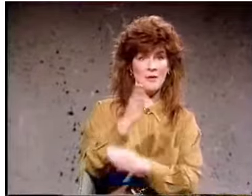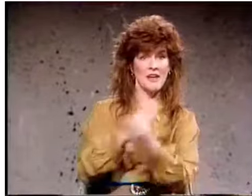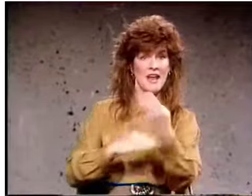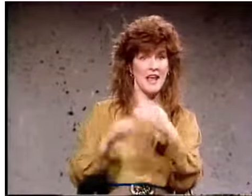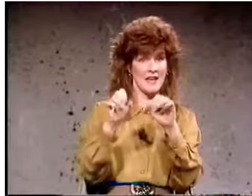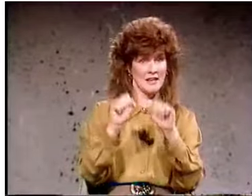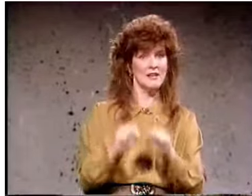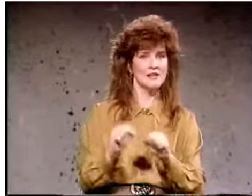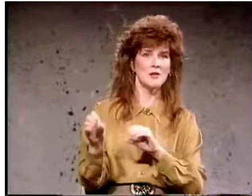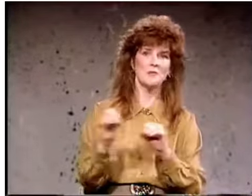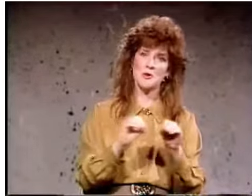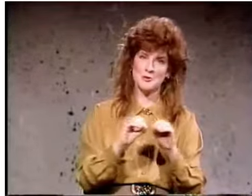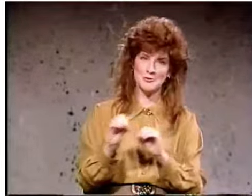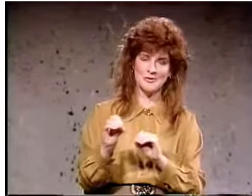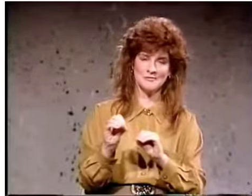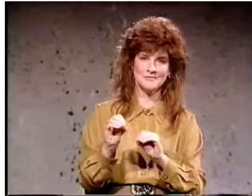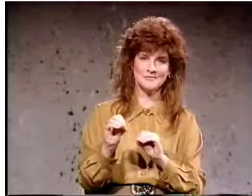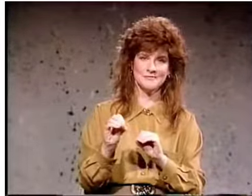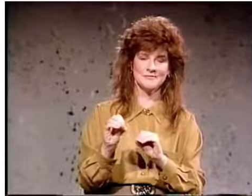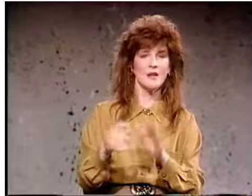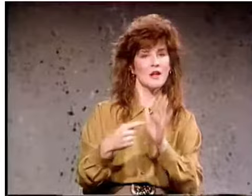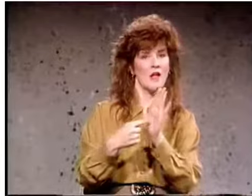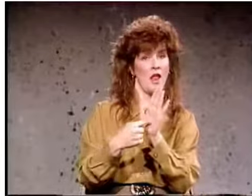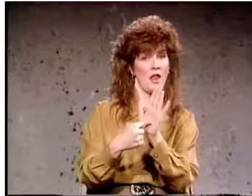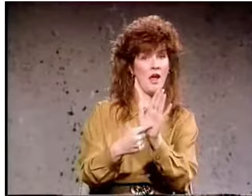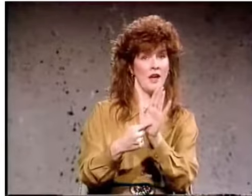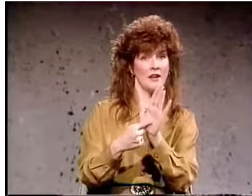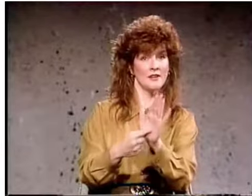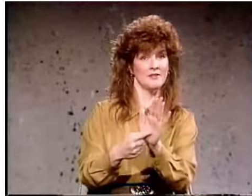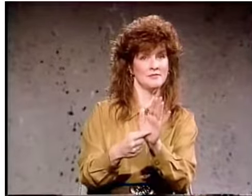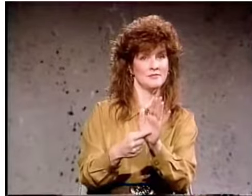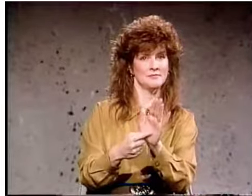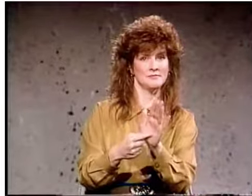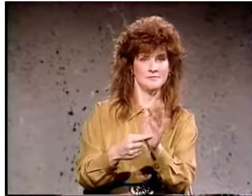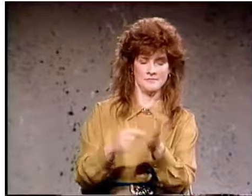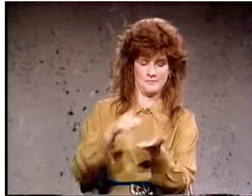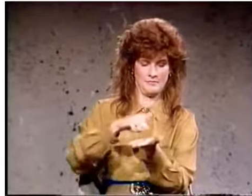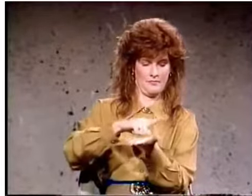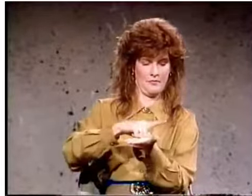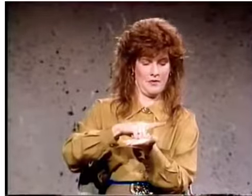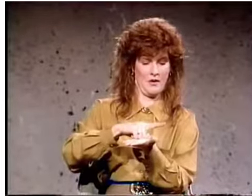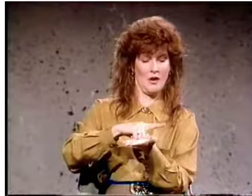only the dominant hand can move. For example,